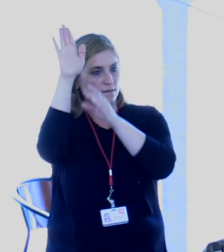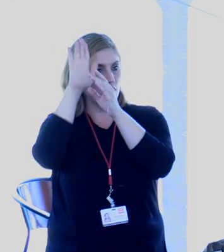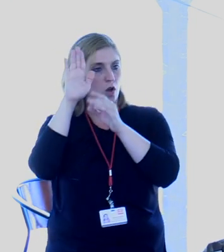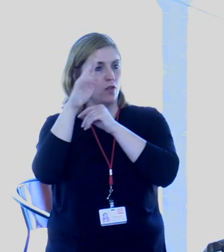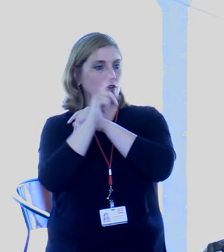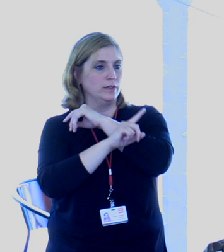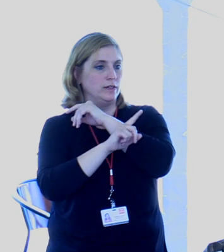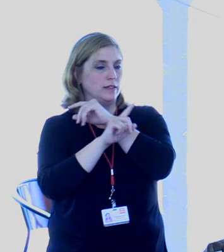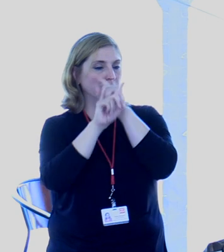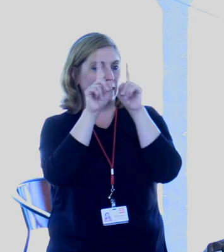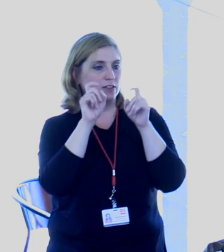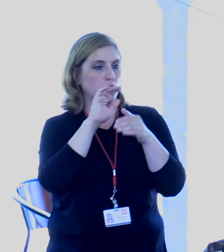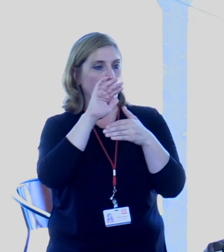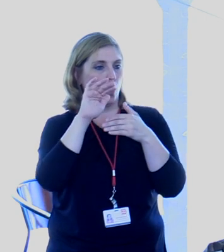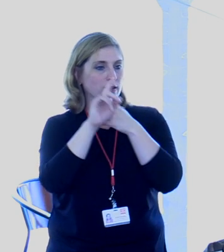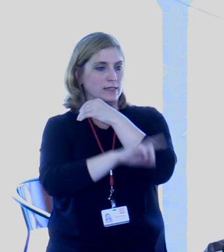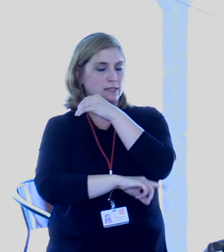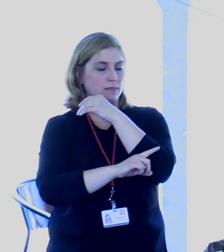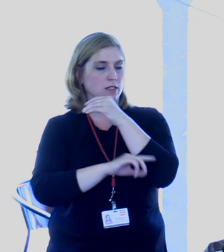he loves.